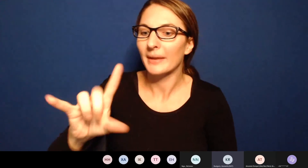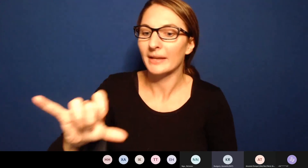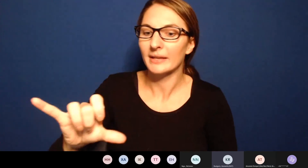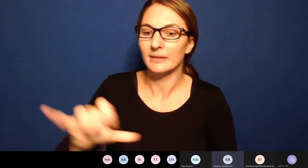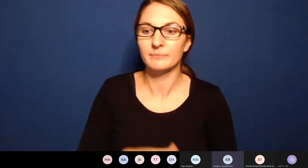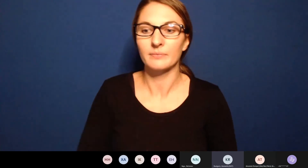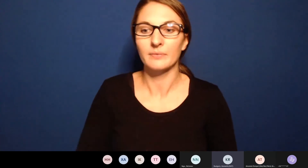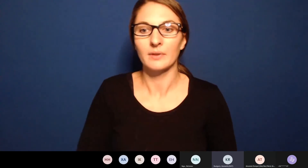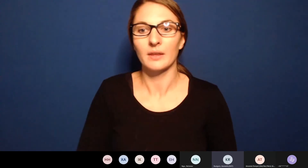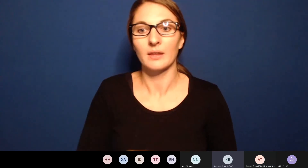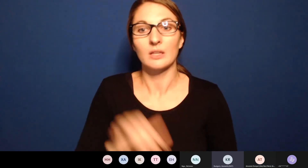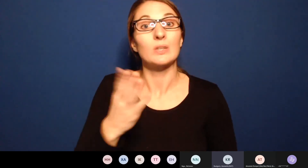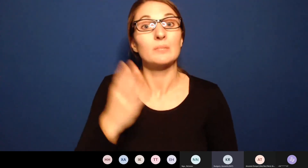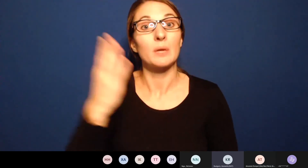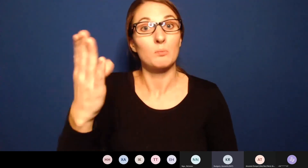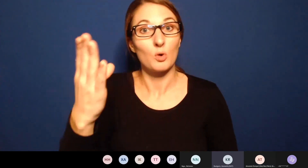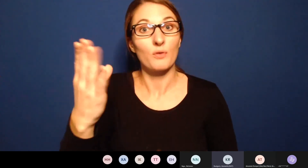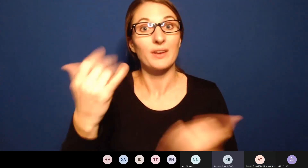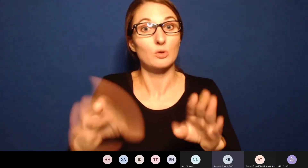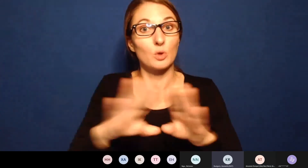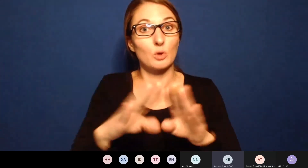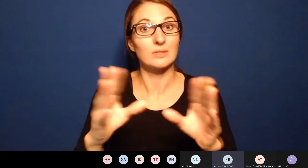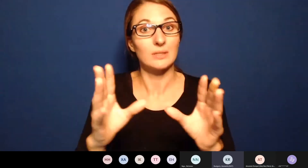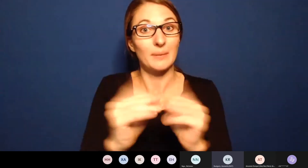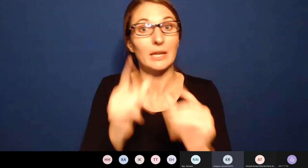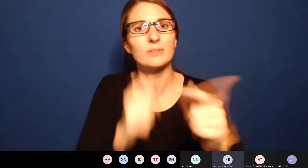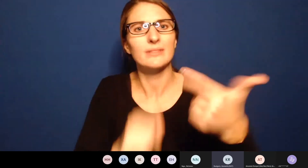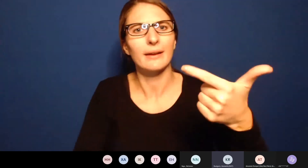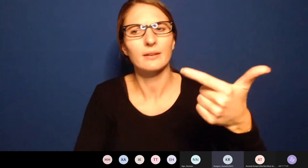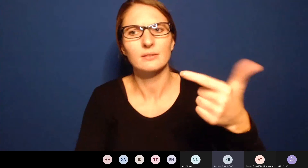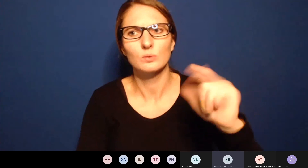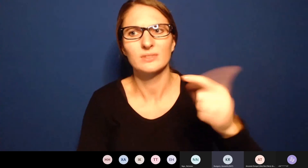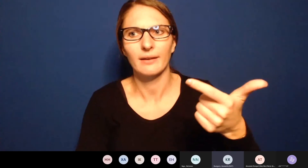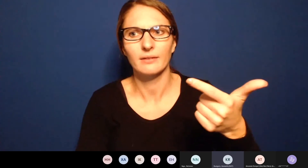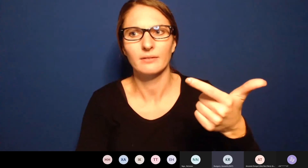Okay, so it's been moved. Is there a second?